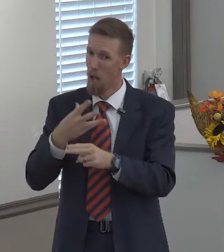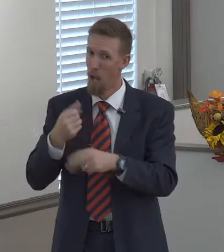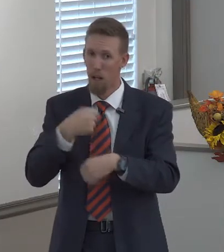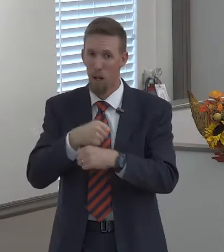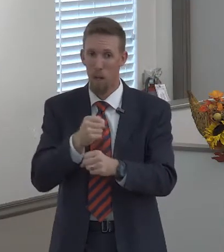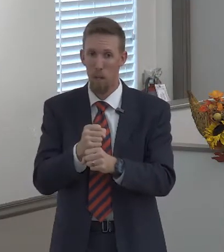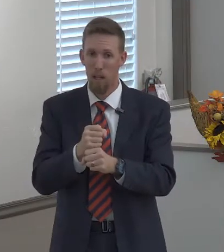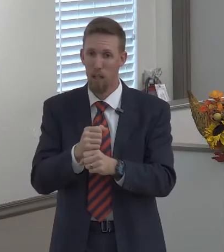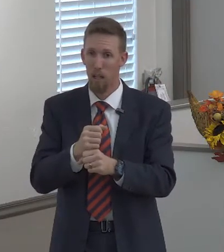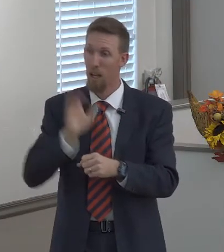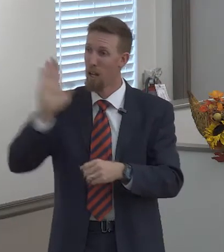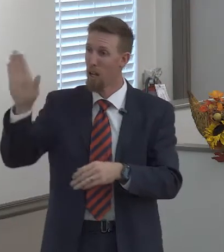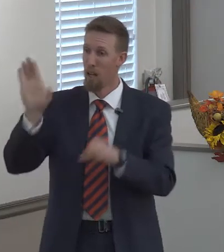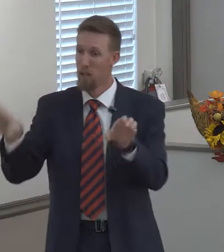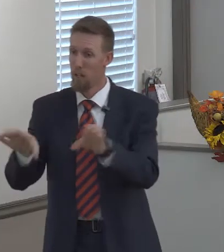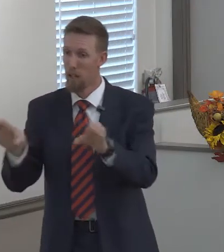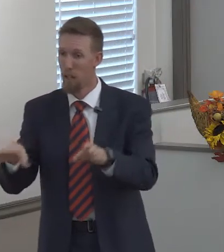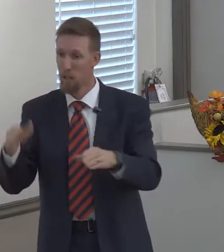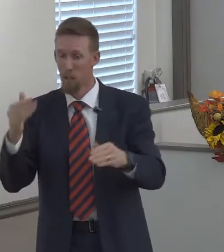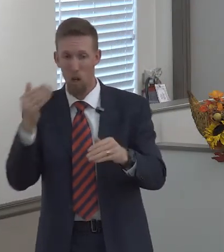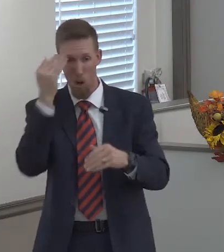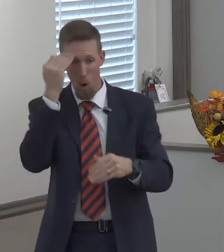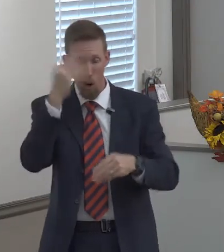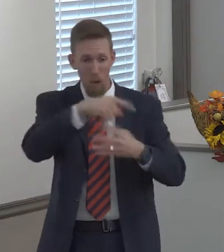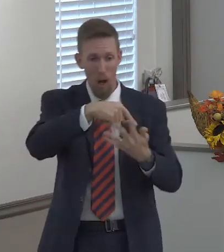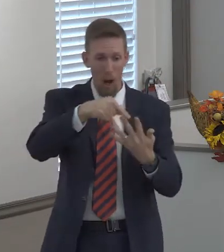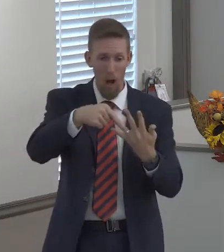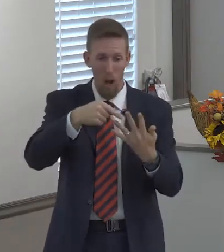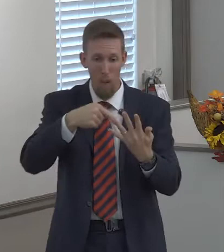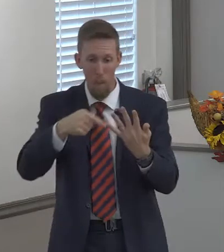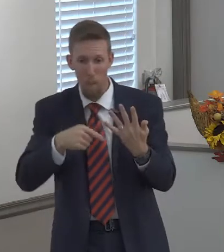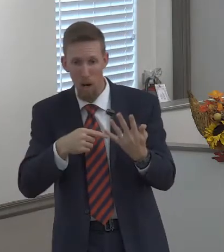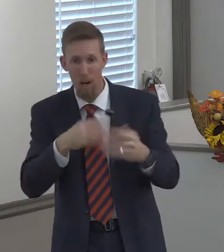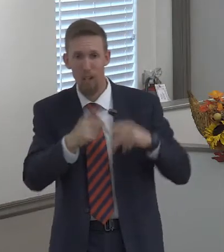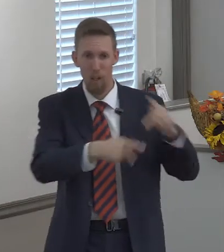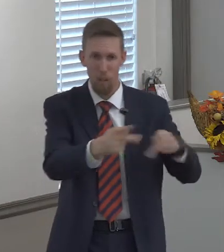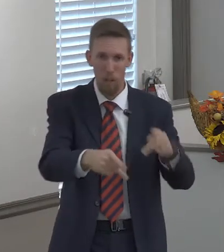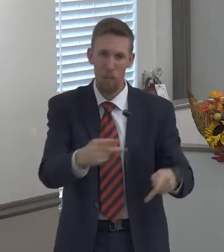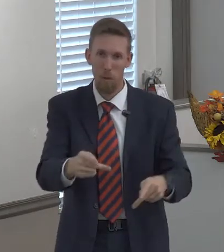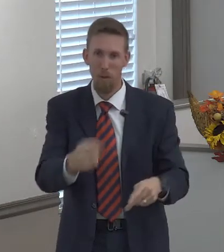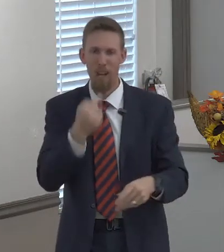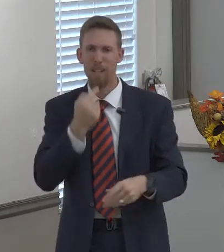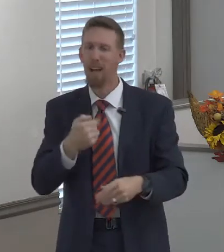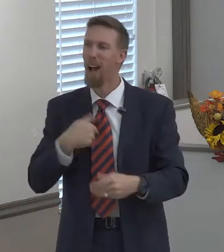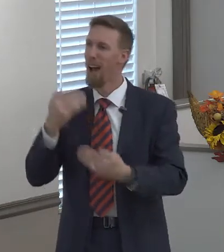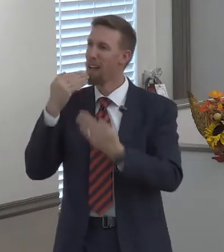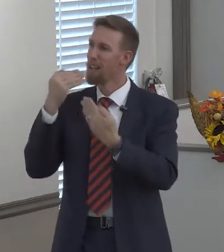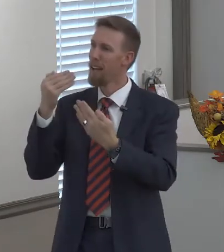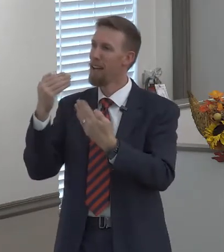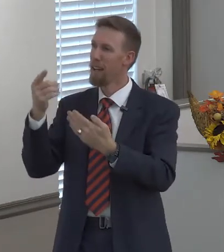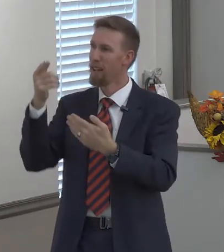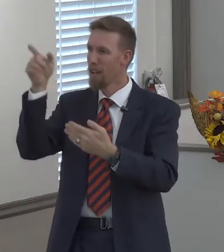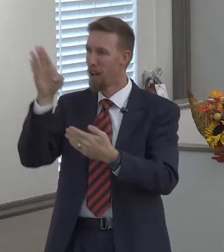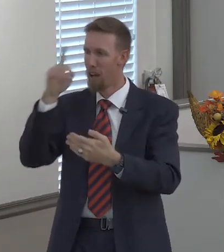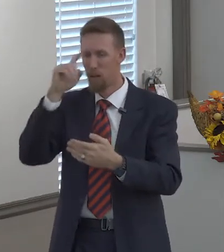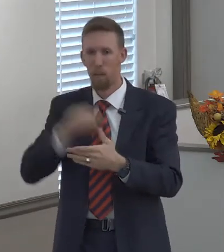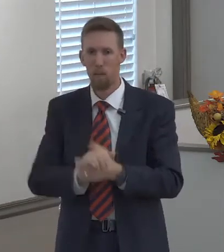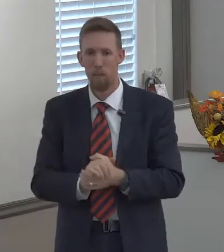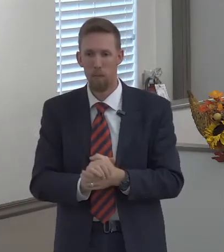slip. And all of a sudden, we're not spending some time just thanking